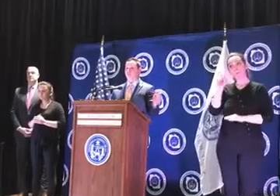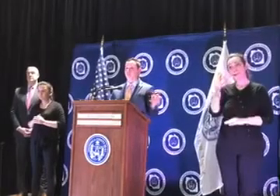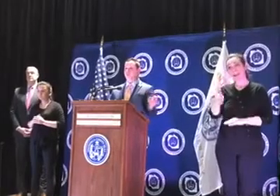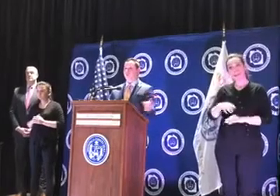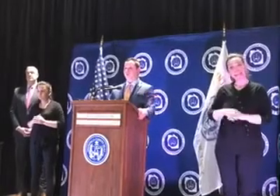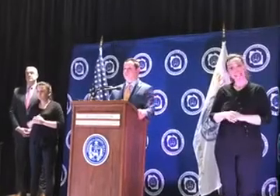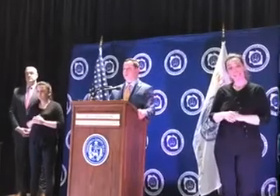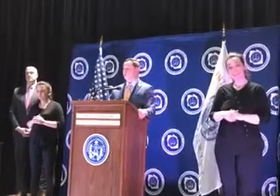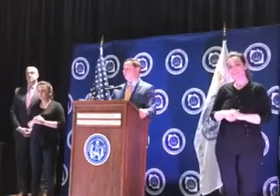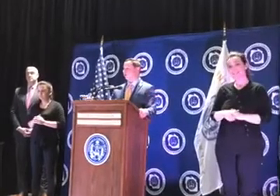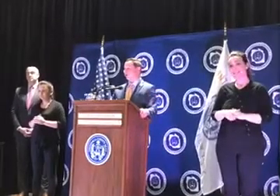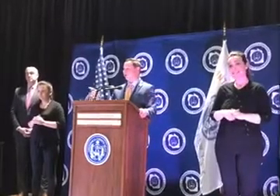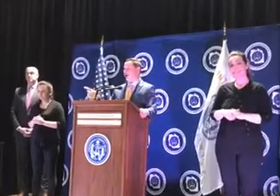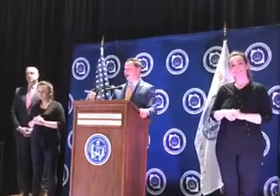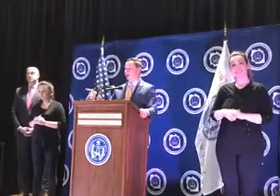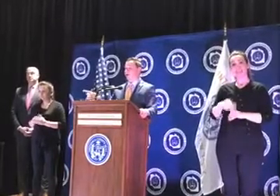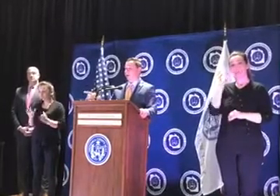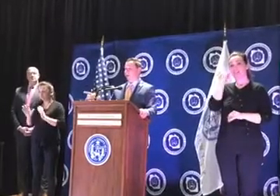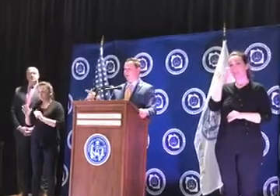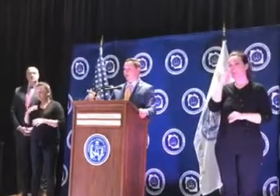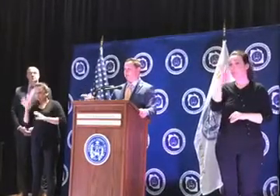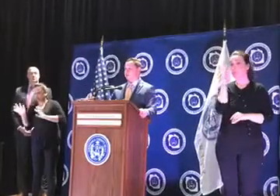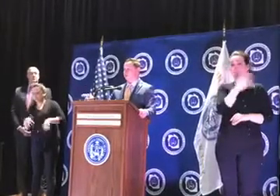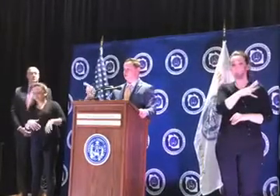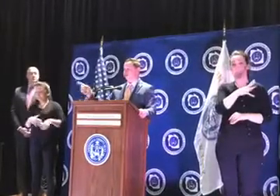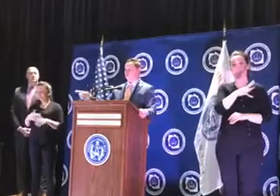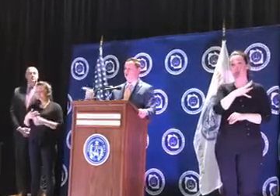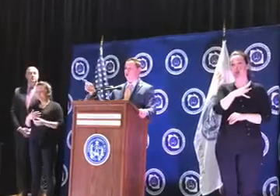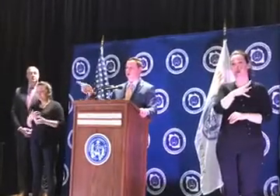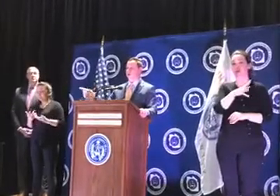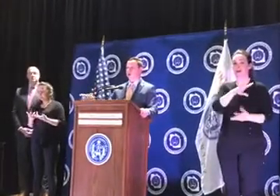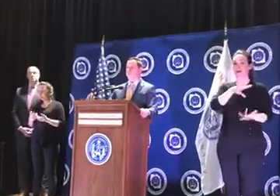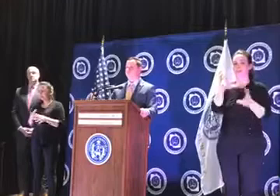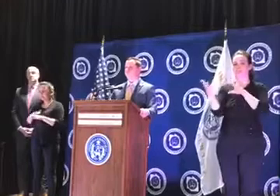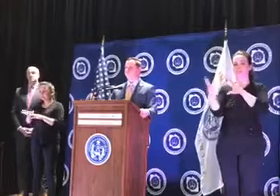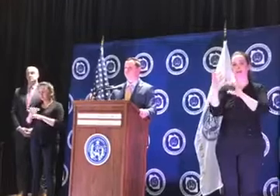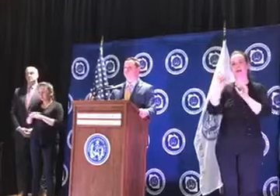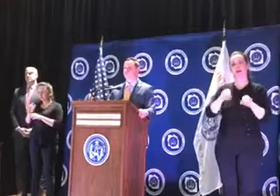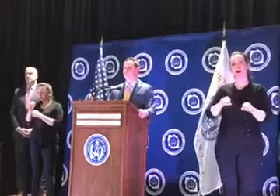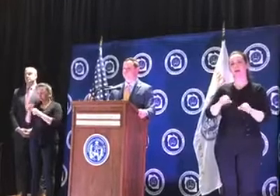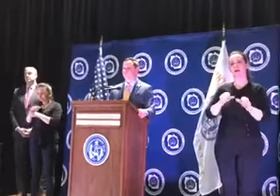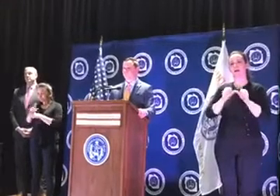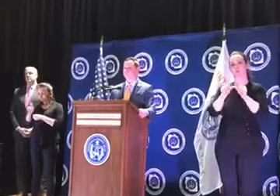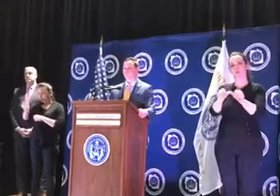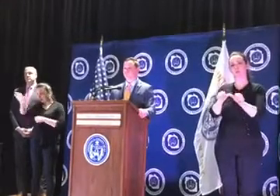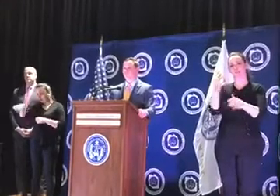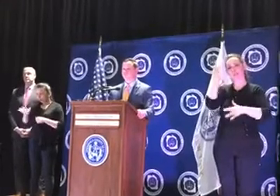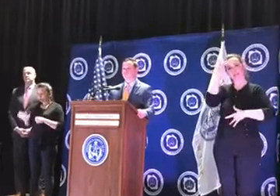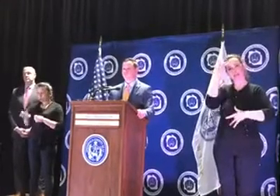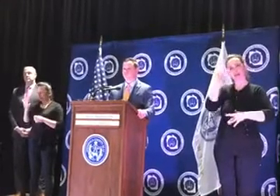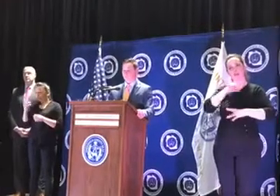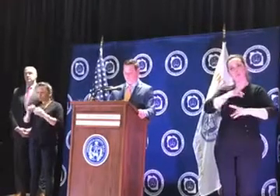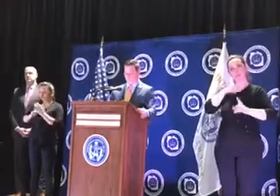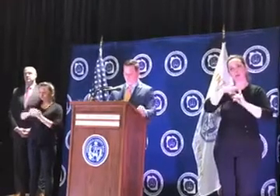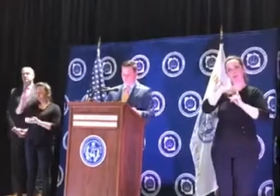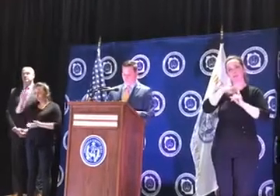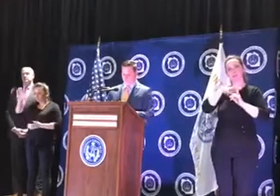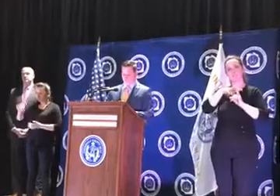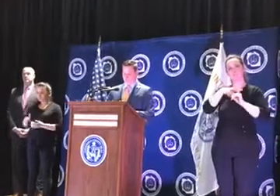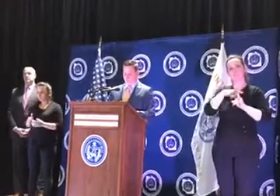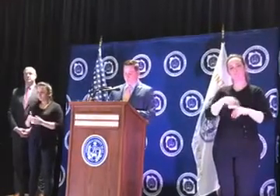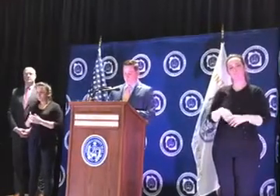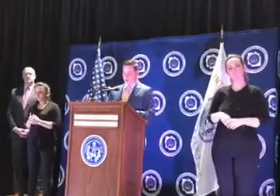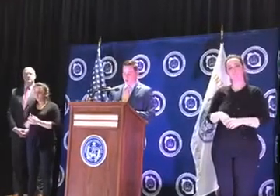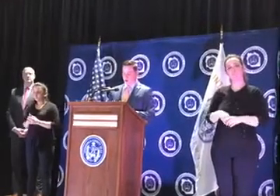play by the rules that you put a lot of that in jeopardy, and that cycle starts all over again. What's the total number of tests to